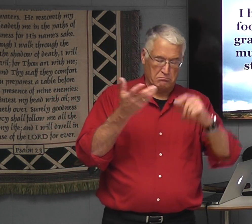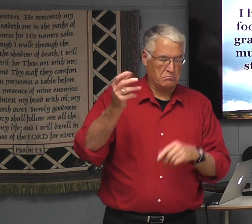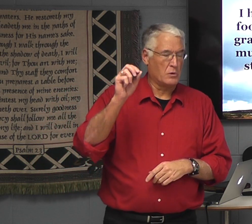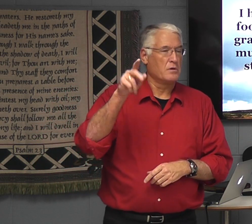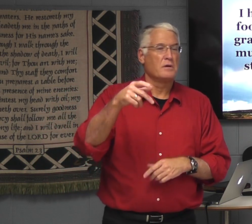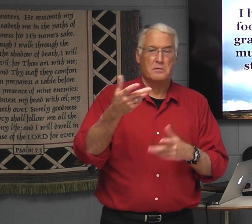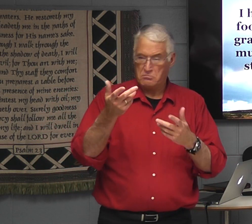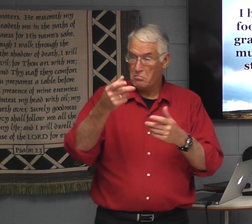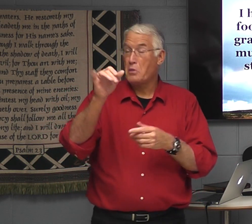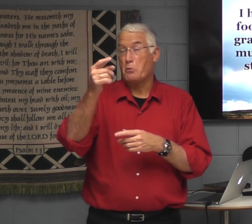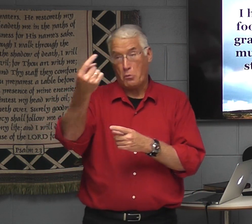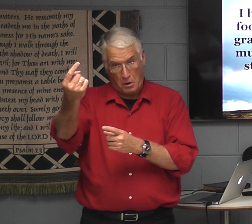That was pointing to.